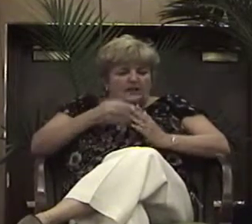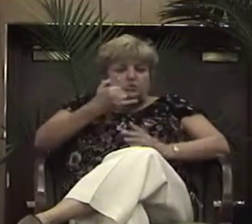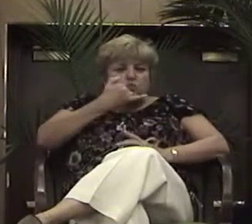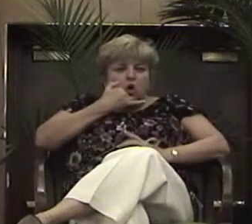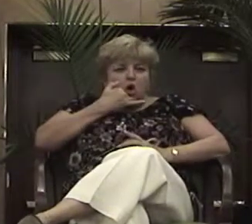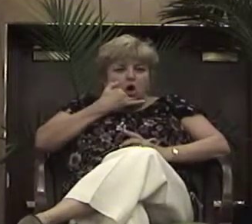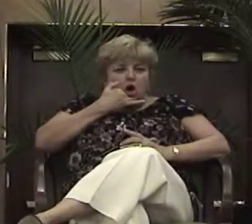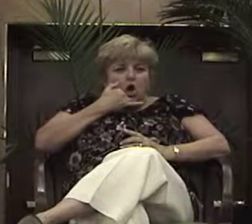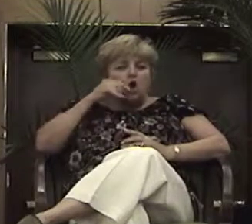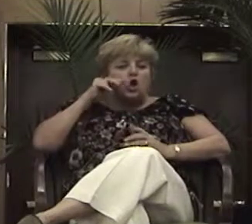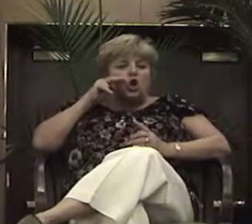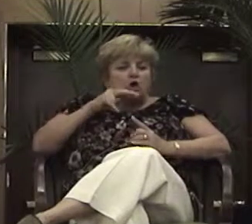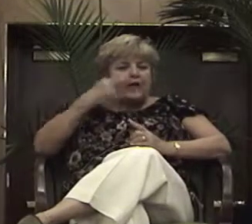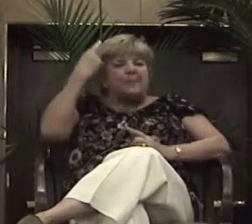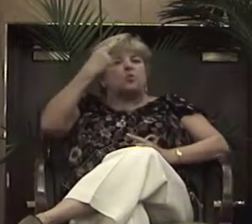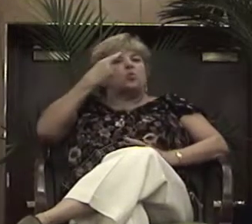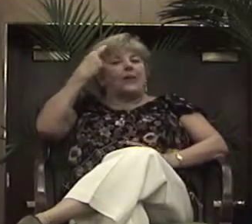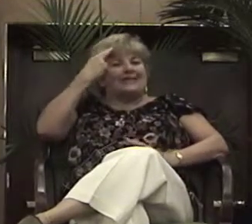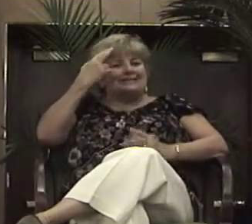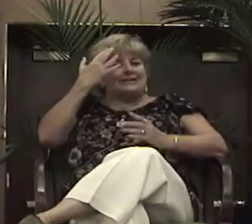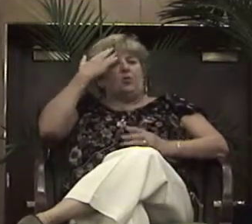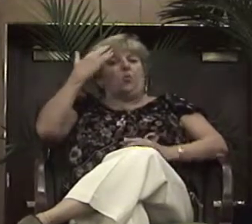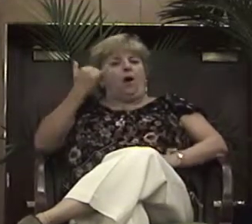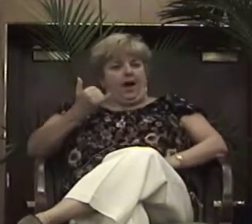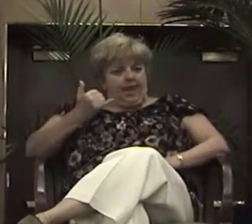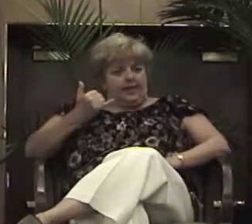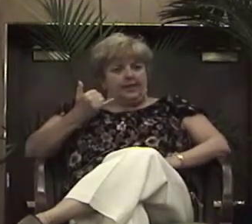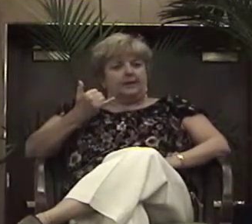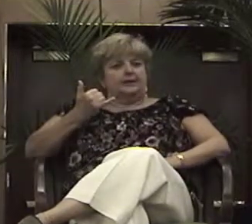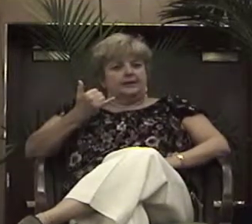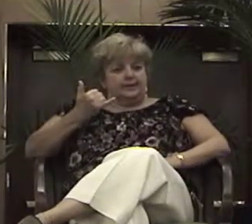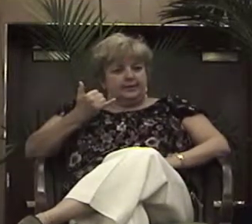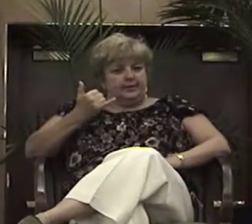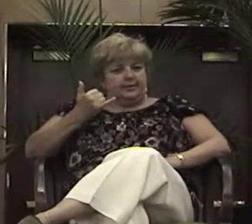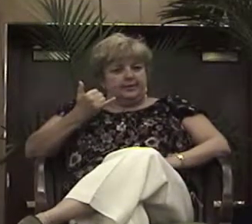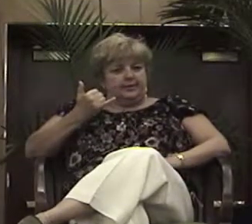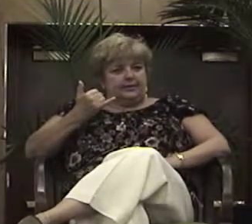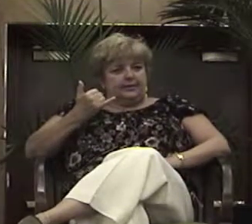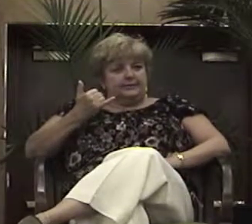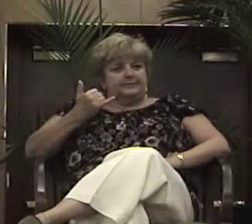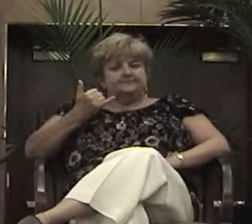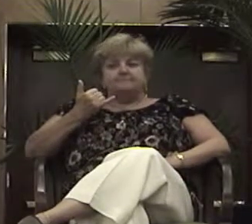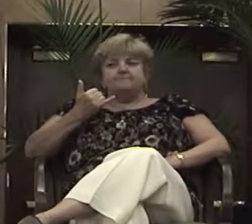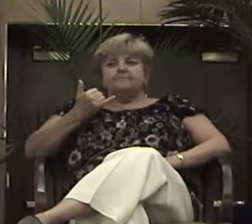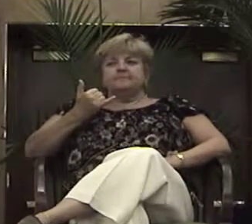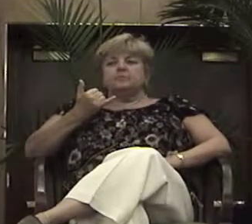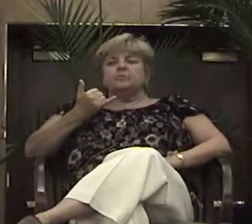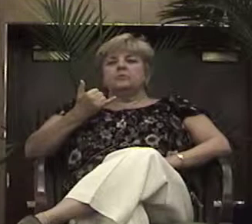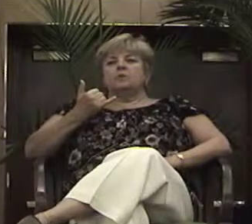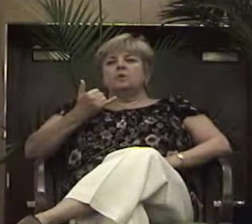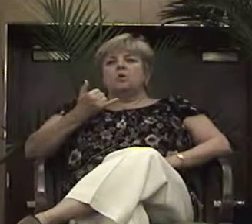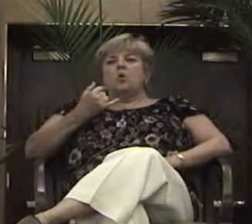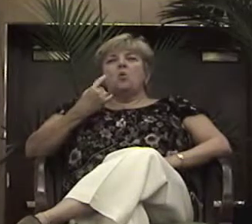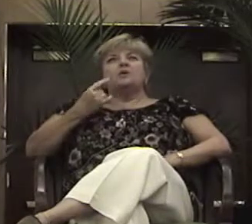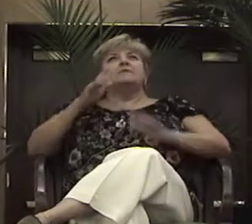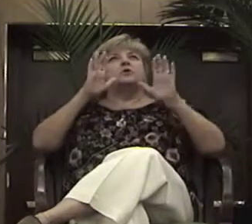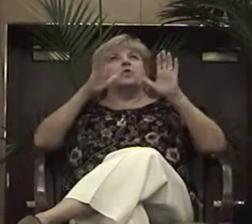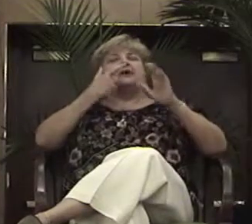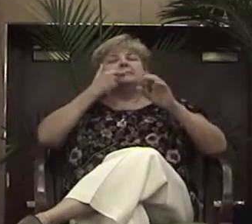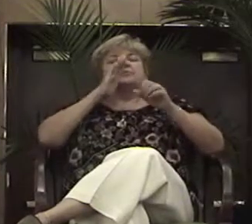12 steps on page 83, but I read them too. I think one of the greatest promises in all our literature is on the